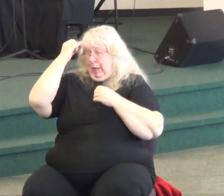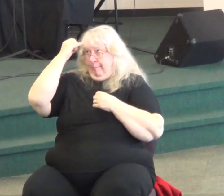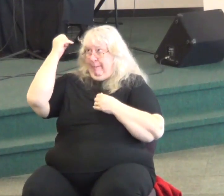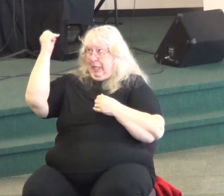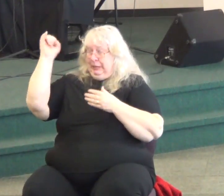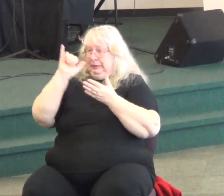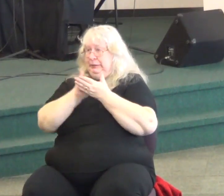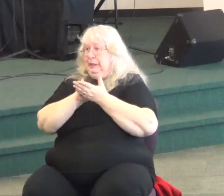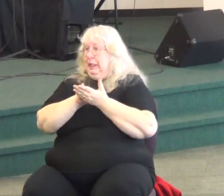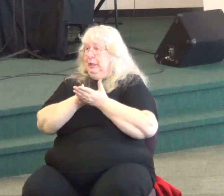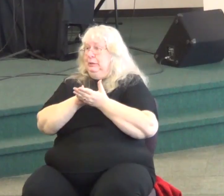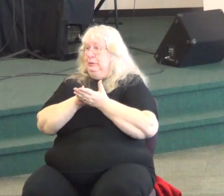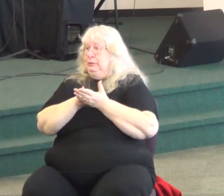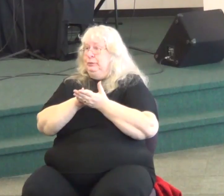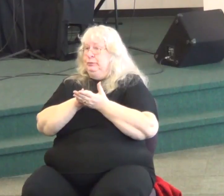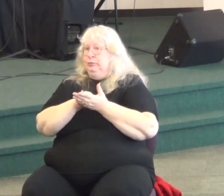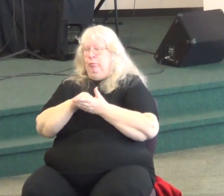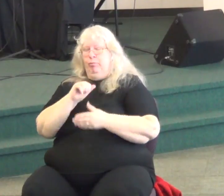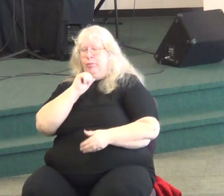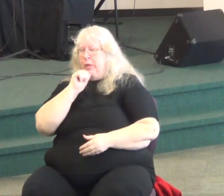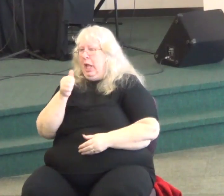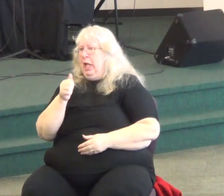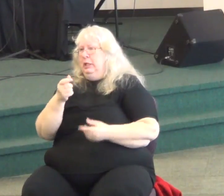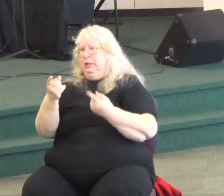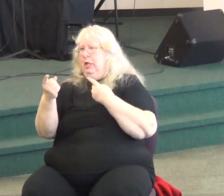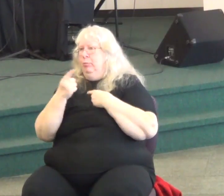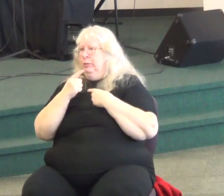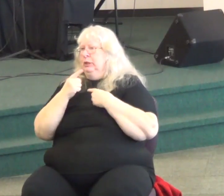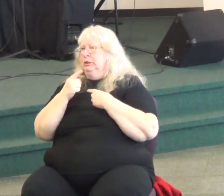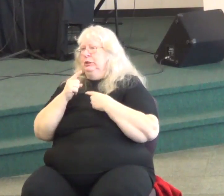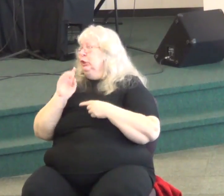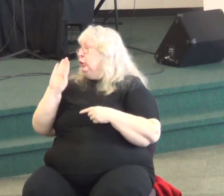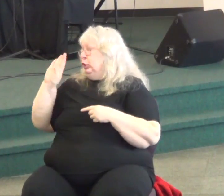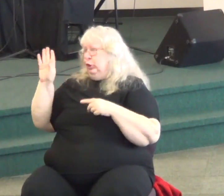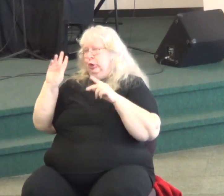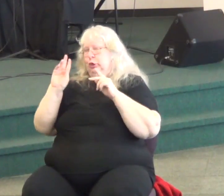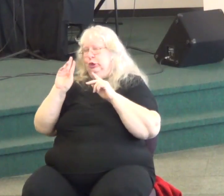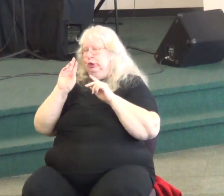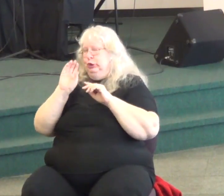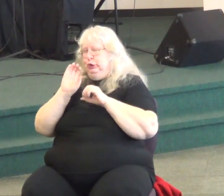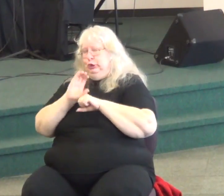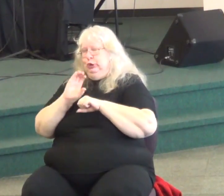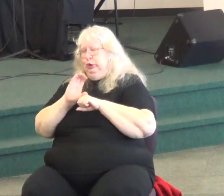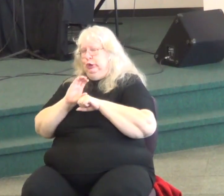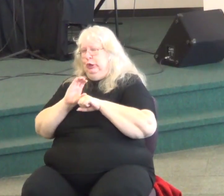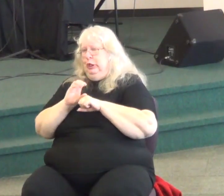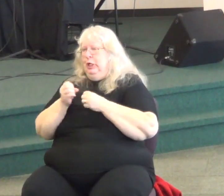your church, Mike. You got a bunch of hypocrites over there. I just tell them, where are they supposed